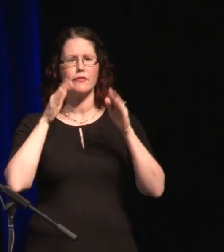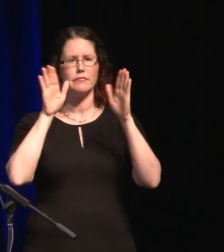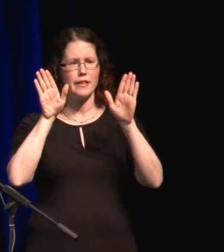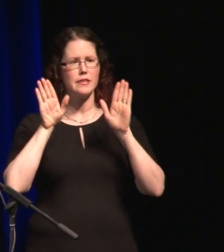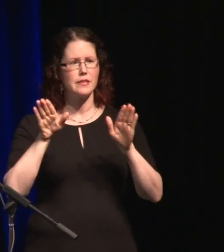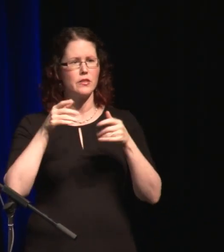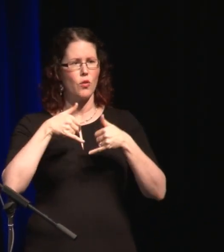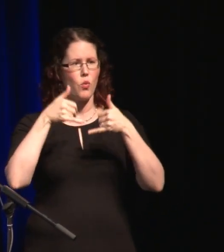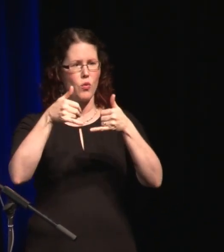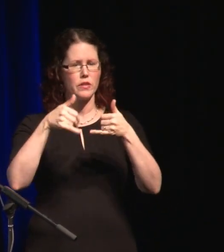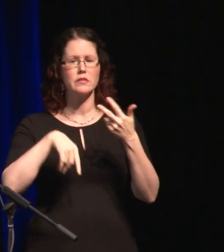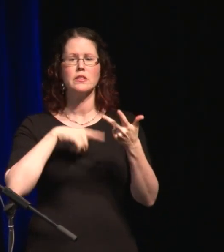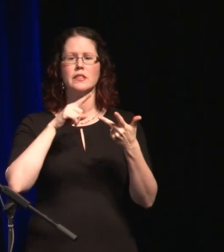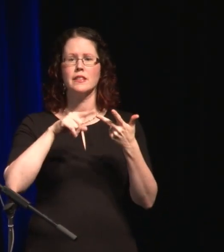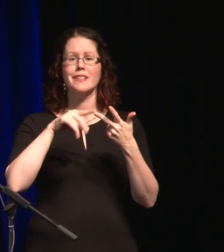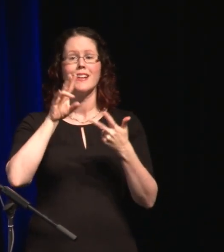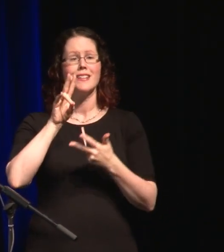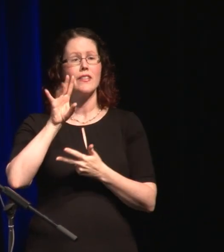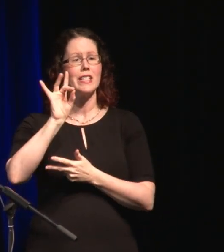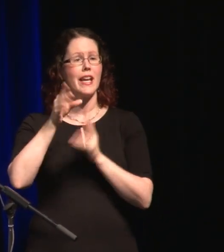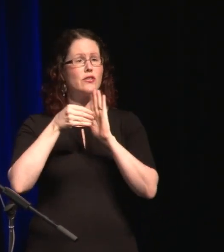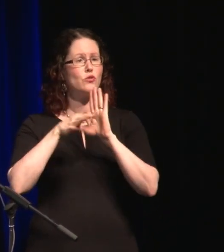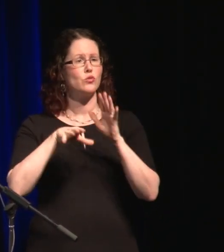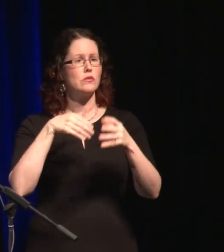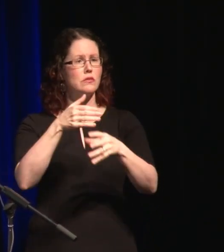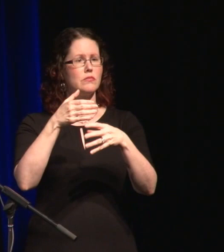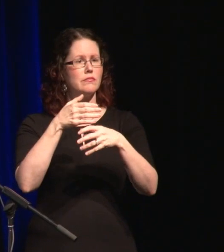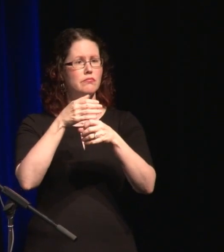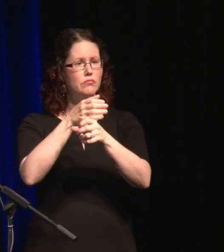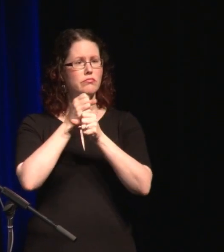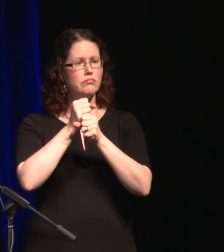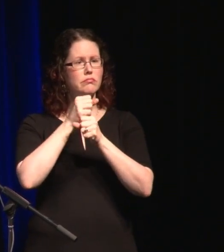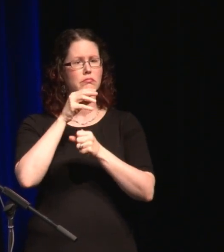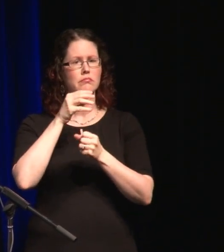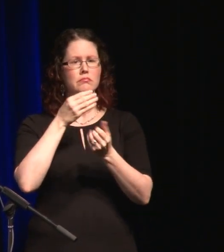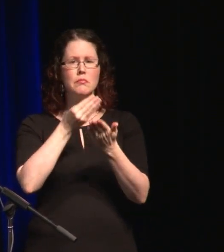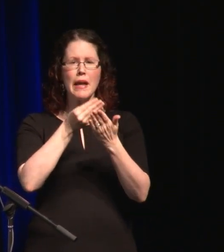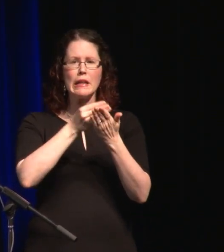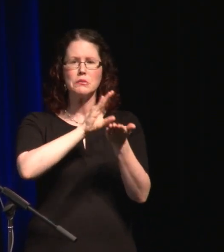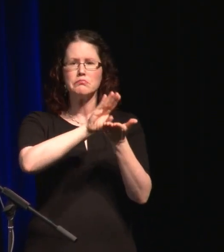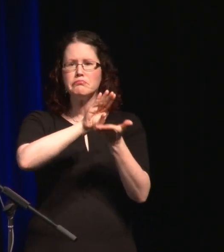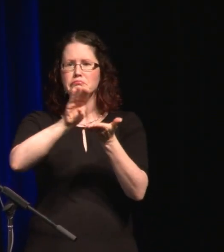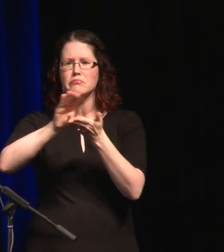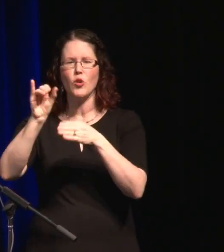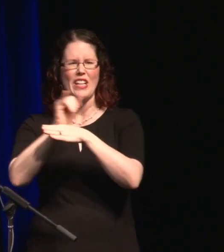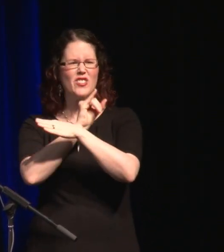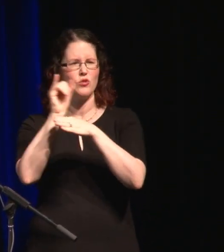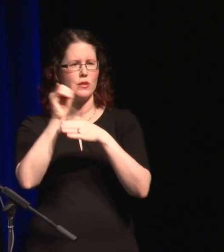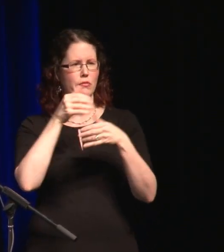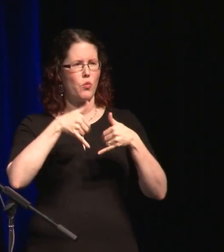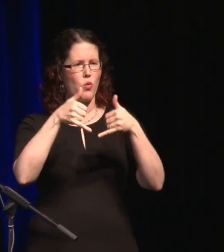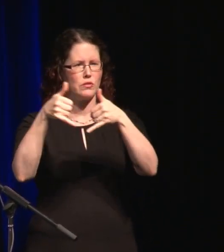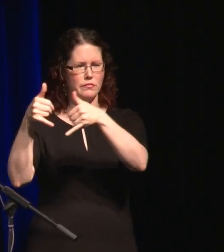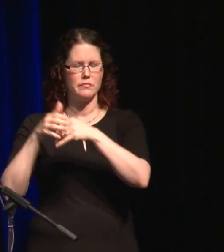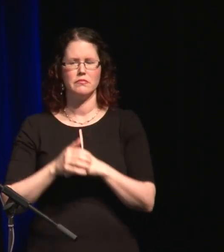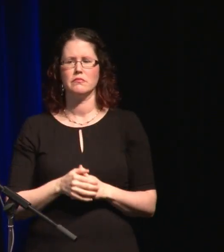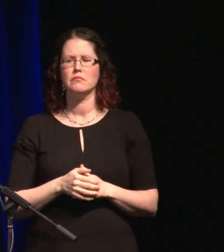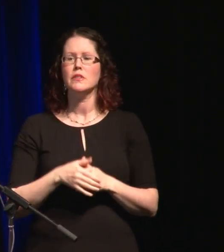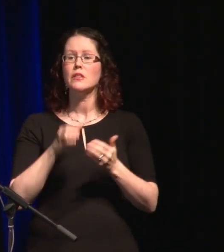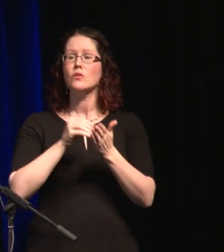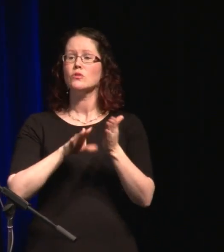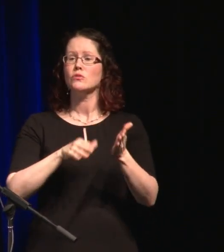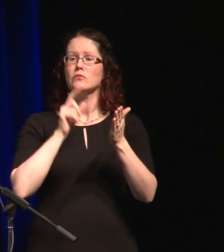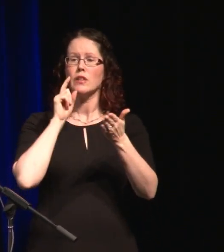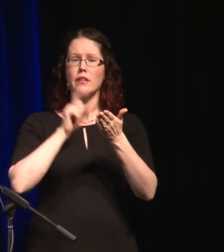medal, 78 students received a memorial, sponsored, or an industry award. Students were recognized for the Student